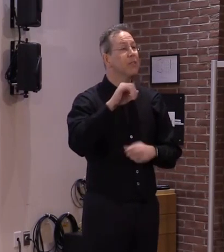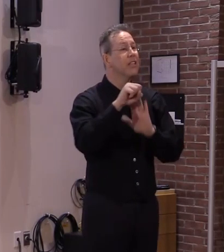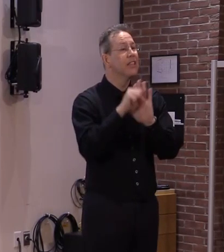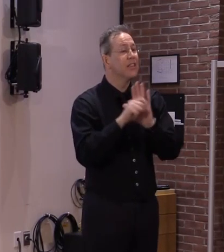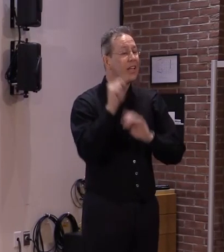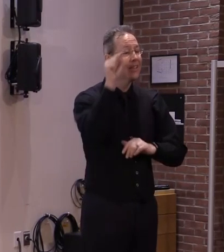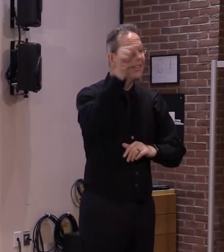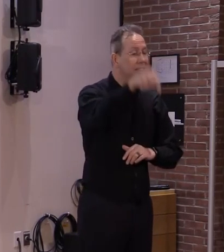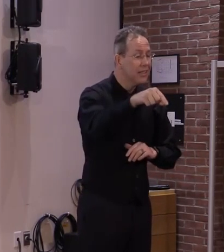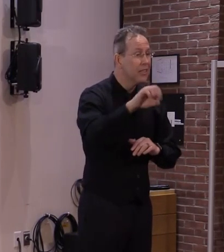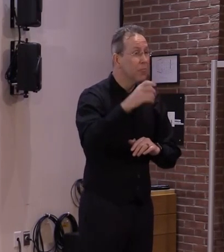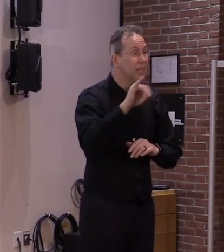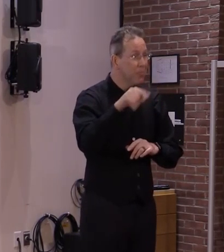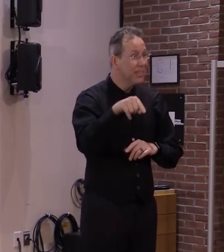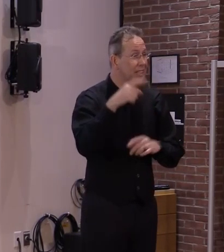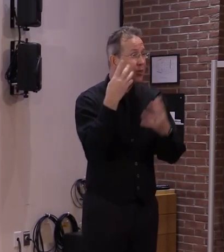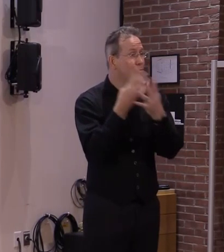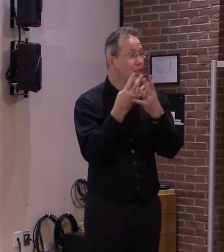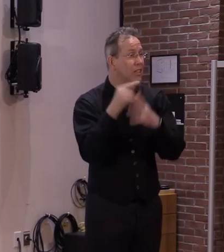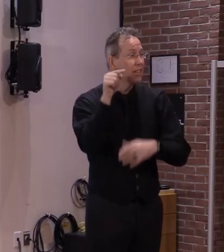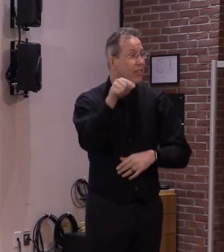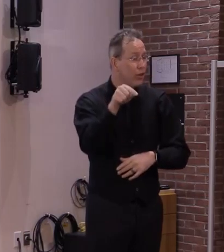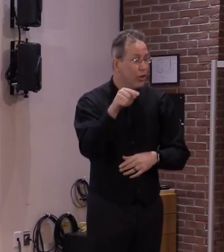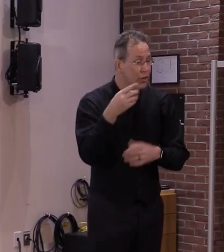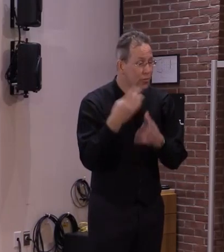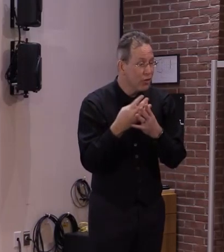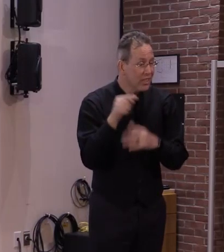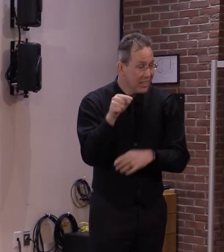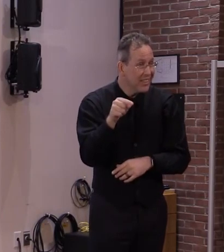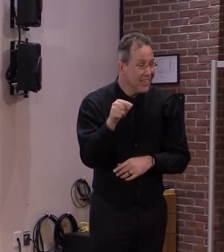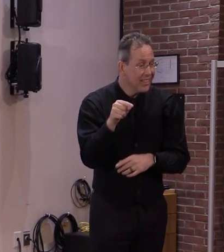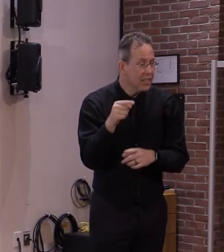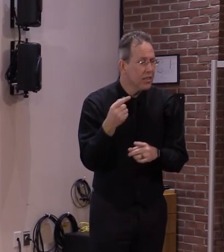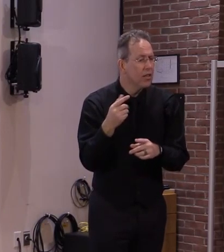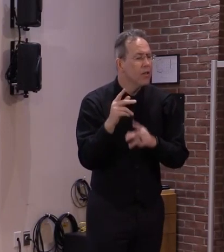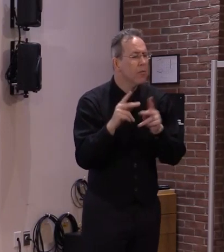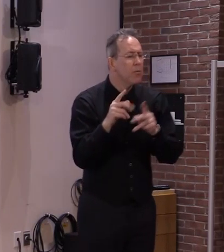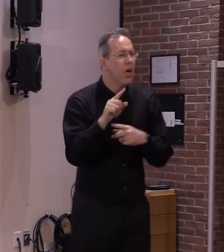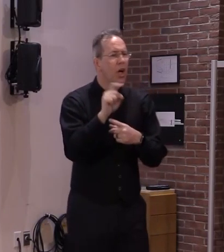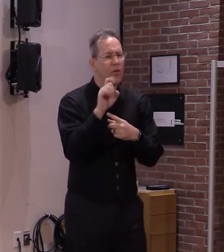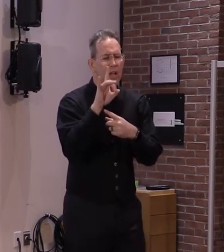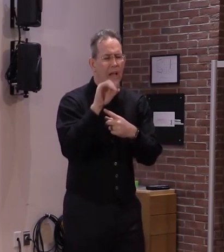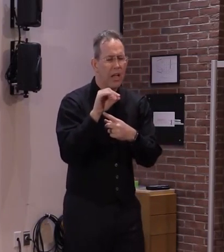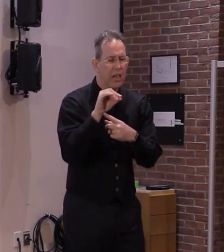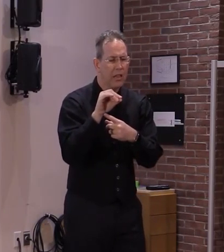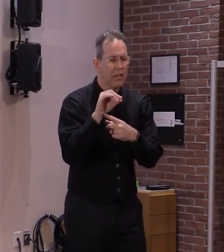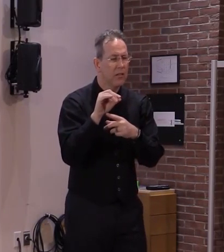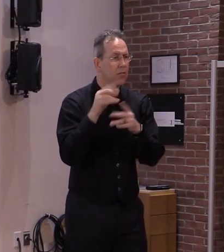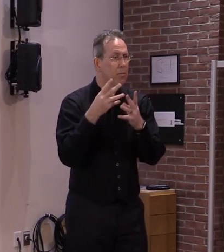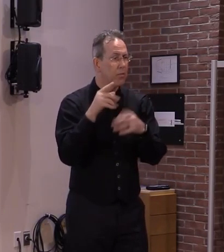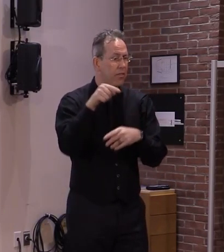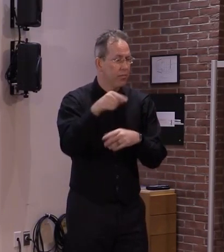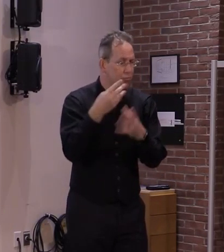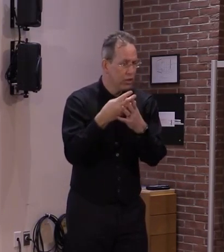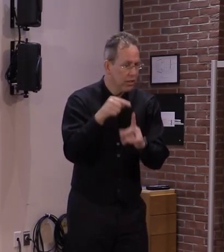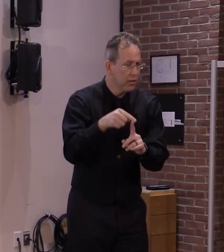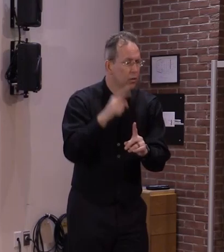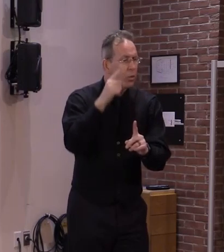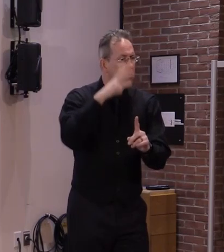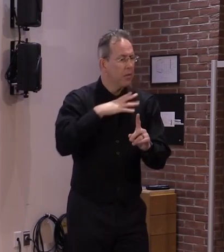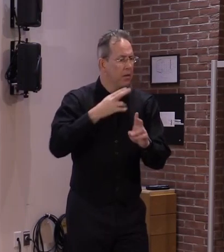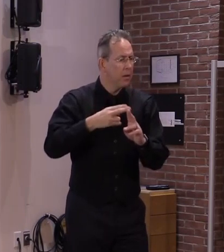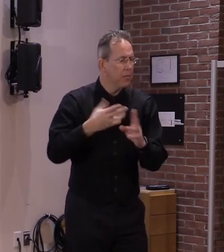inmates, an incarcerated individual, Cecil Vivian, age 62, died suddenly. Mr. Vivian